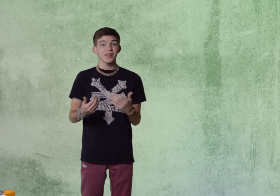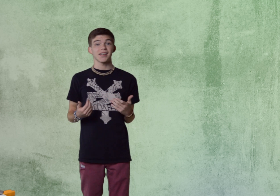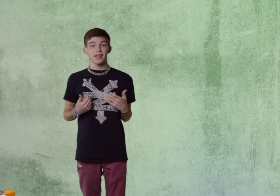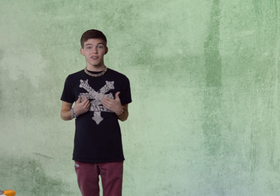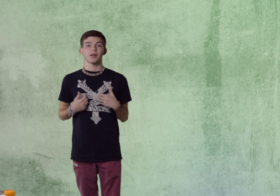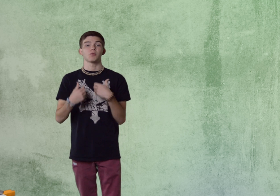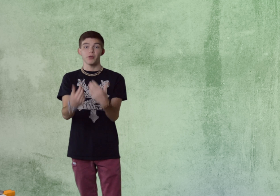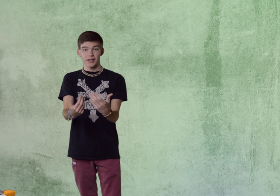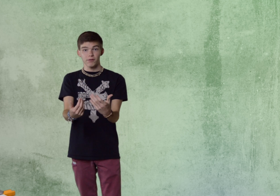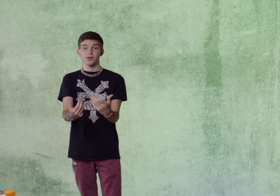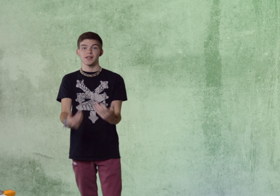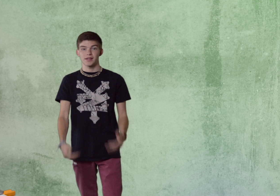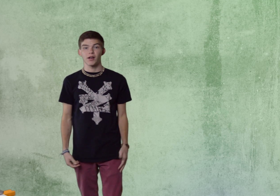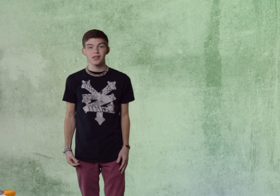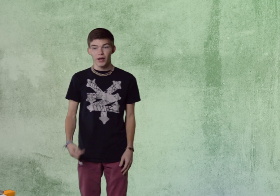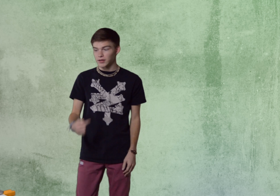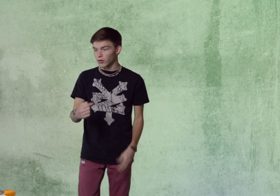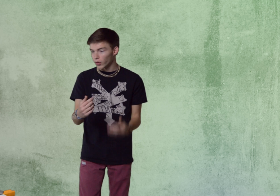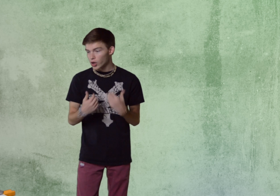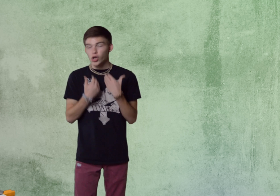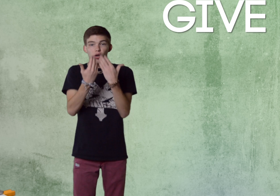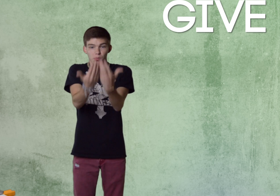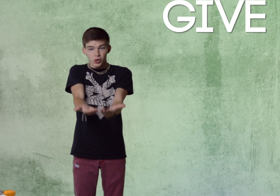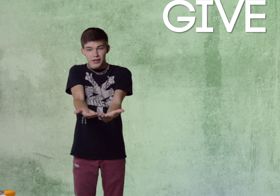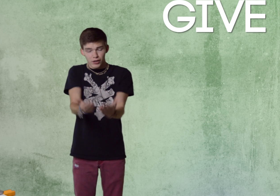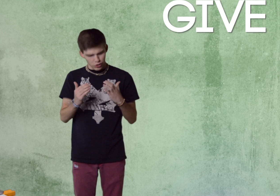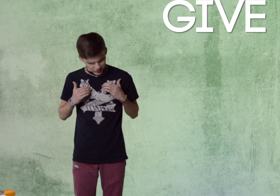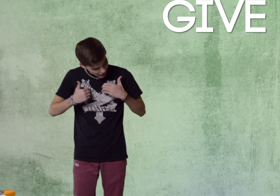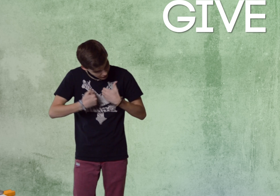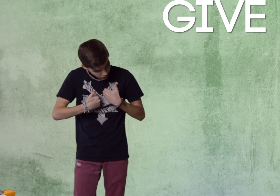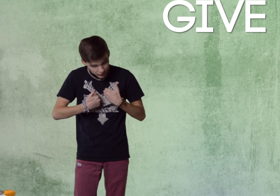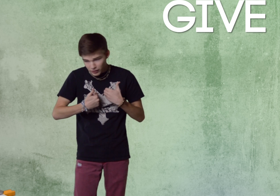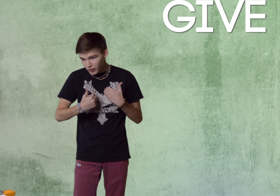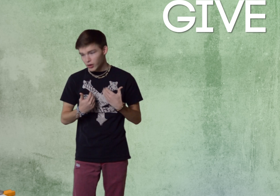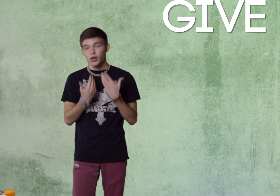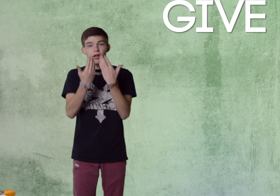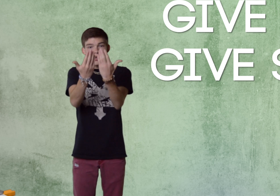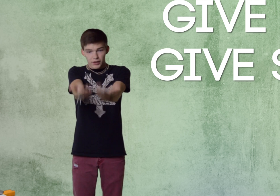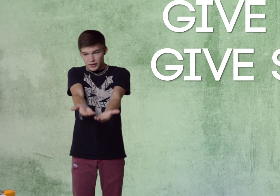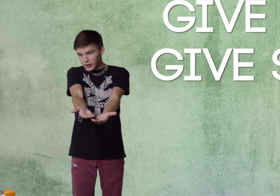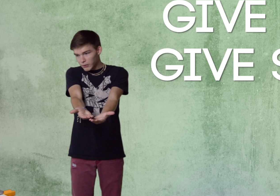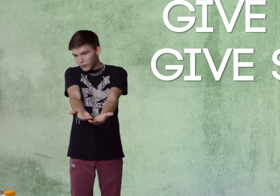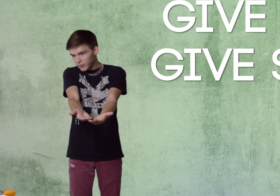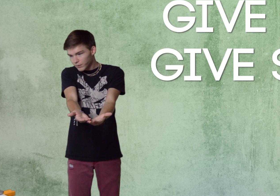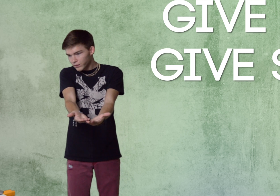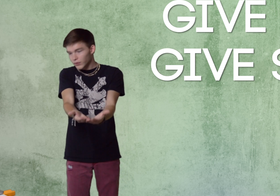say give, because we want to give those things to God. So I do bring your tired, give